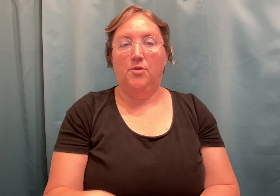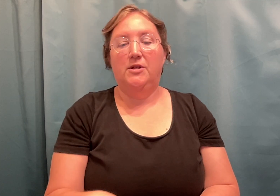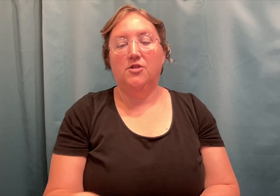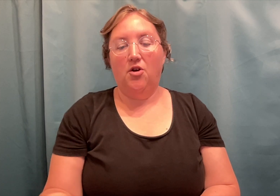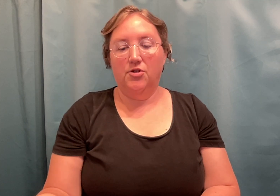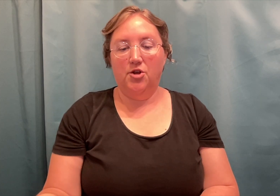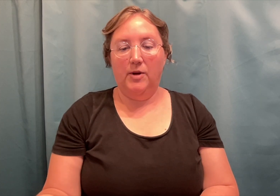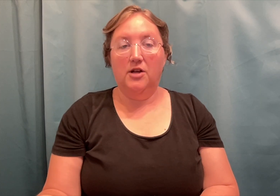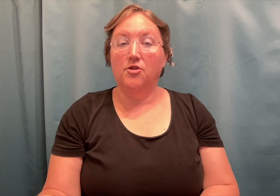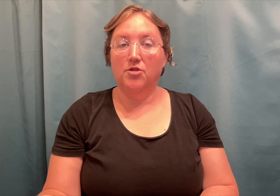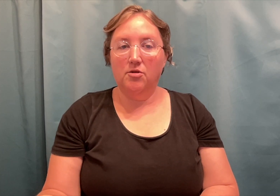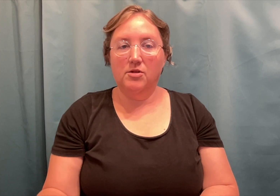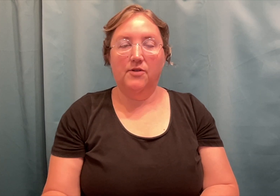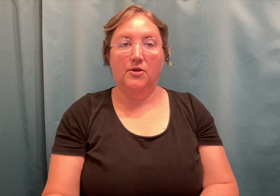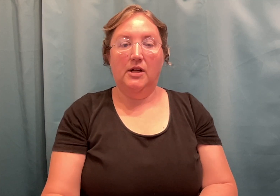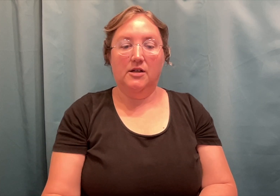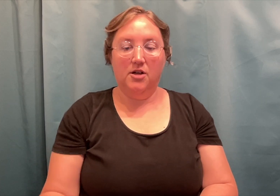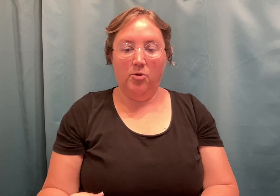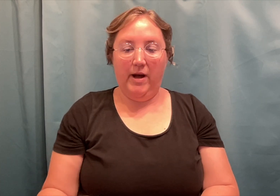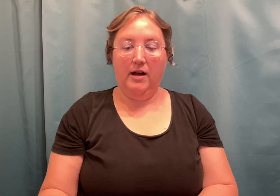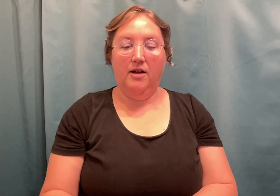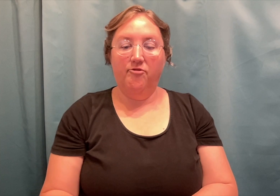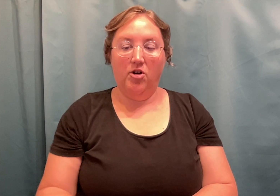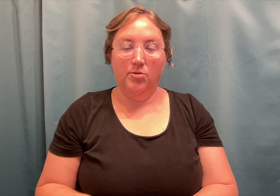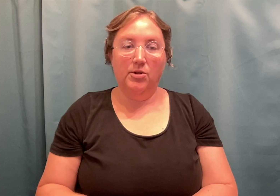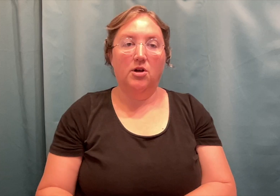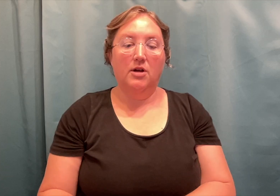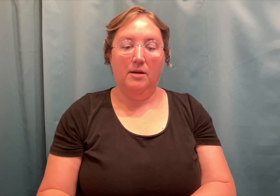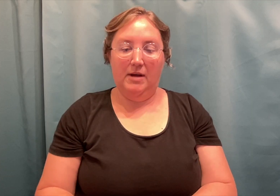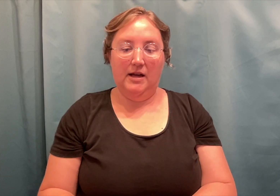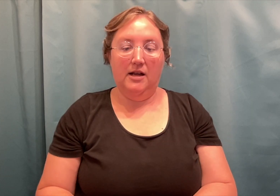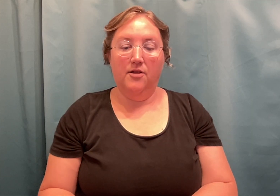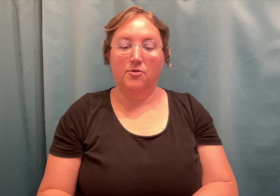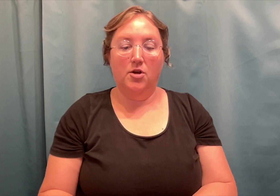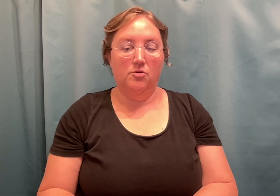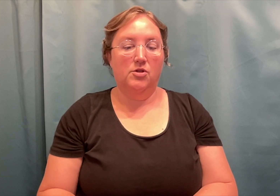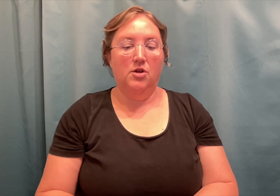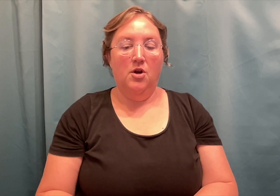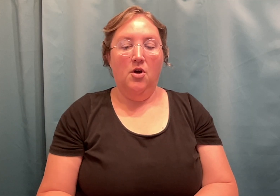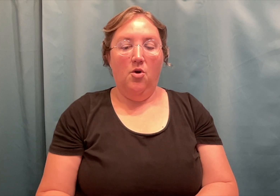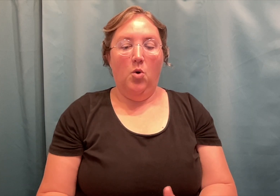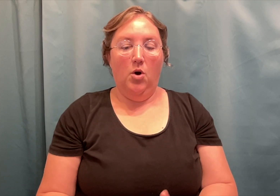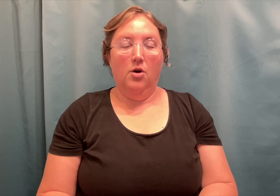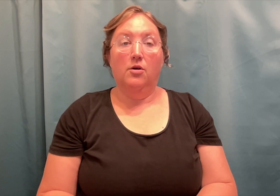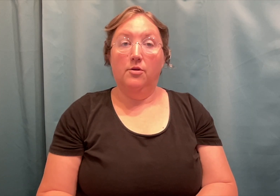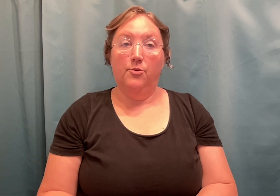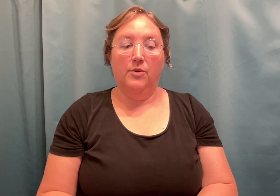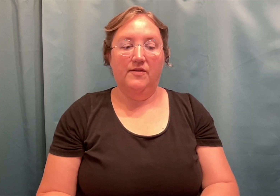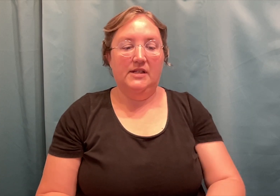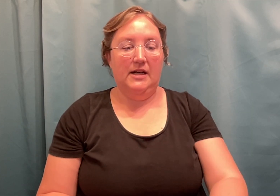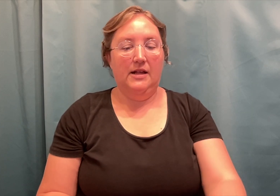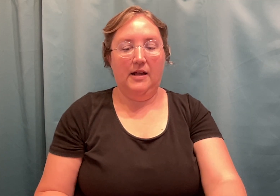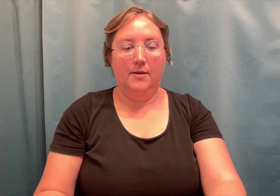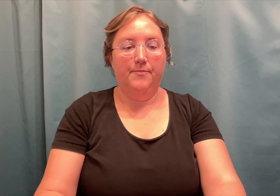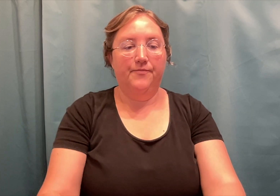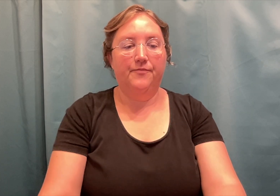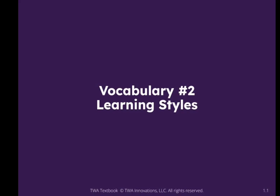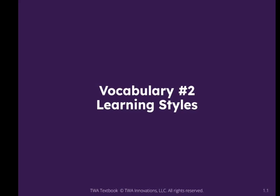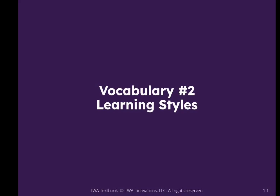is also in your notes if you'd like to go back and follow along and make any other notes or revisit anything.